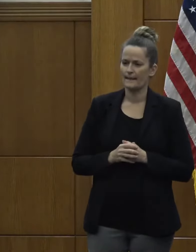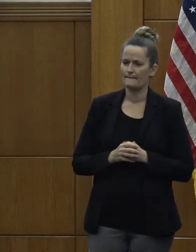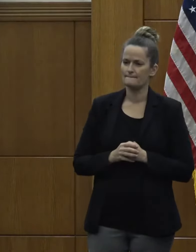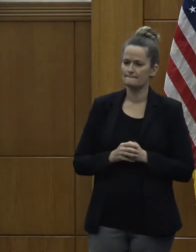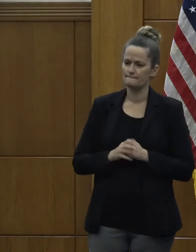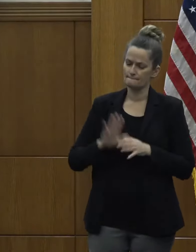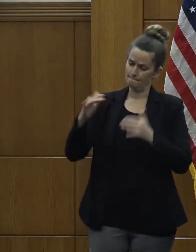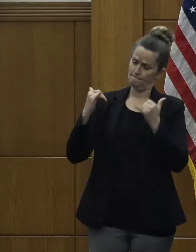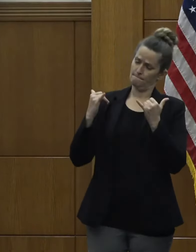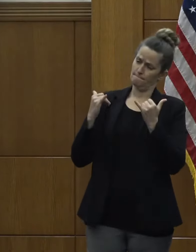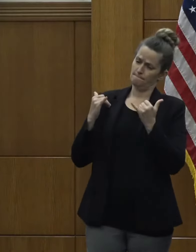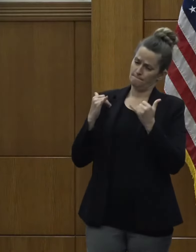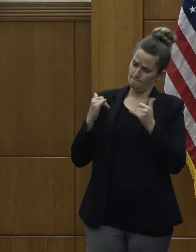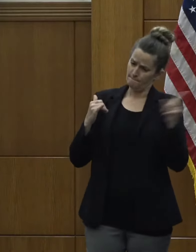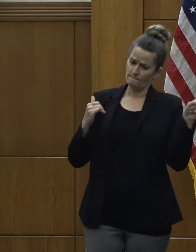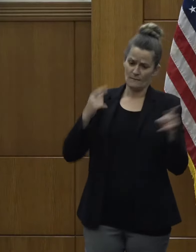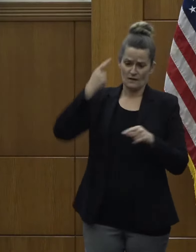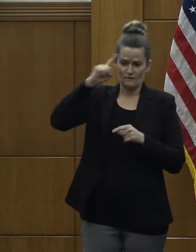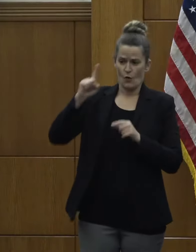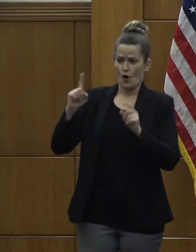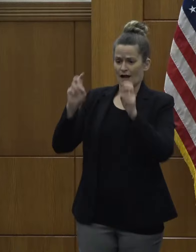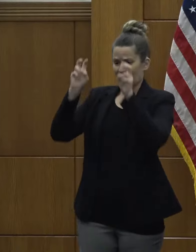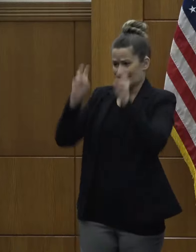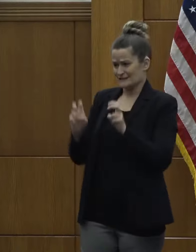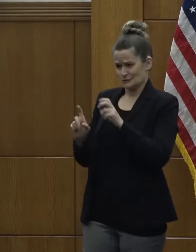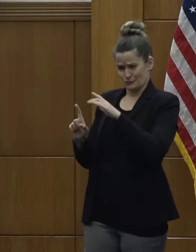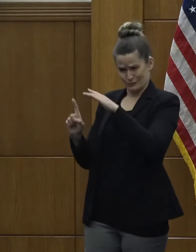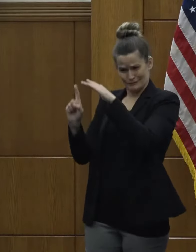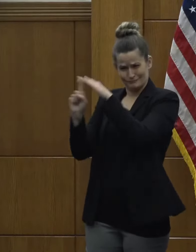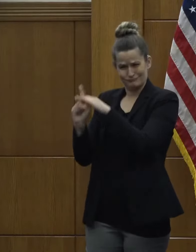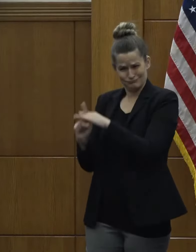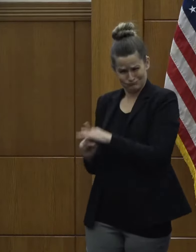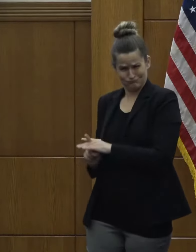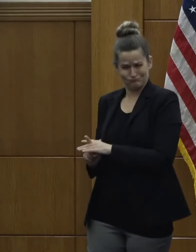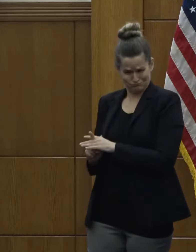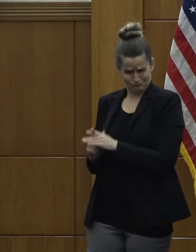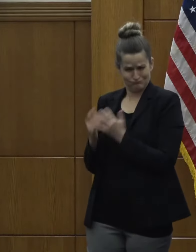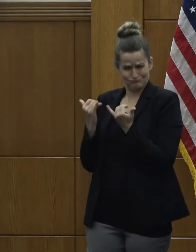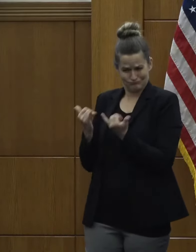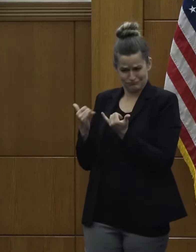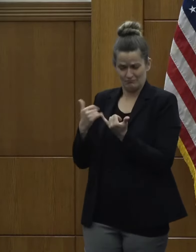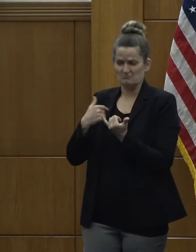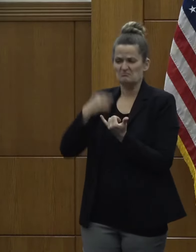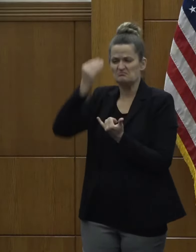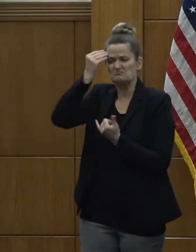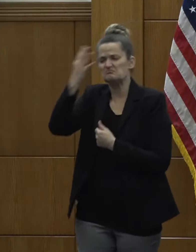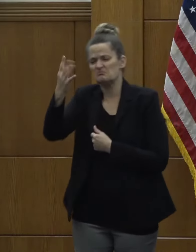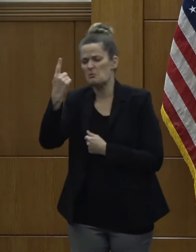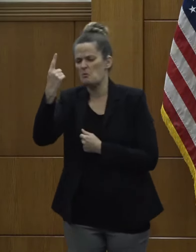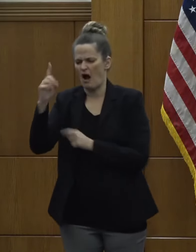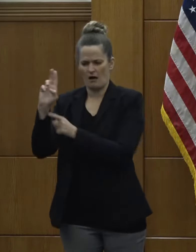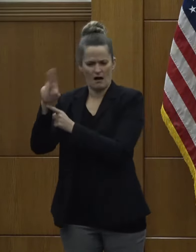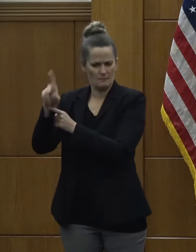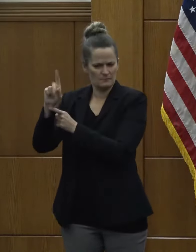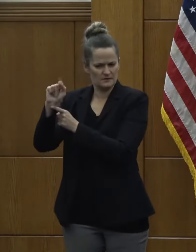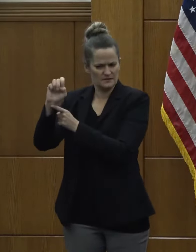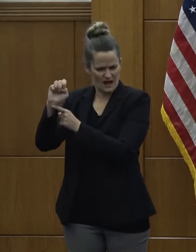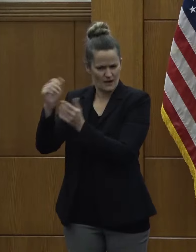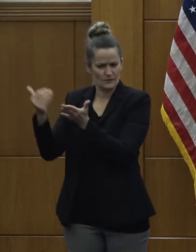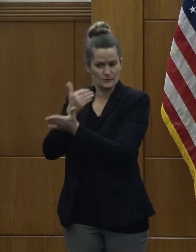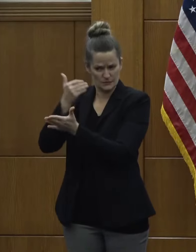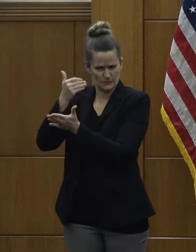In terms of issues, I did want to give you one update. We were contacted by the Richmond City Electoral